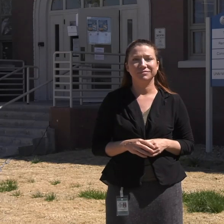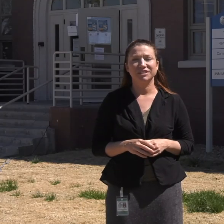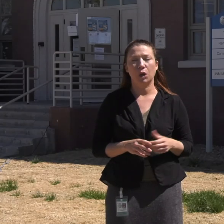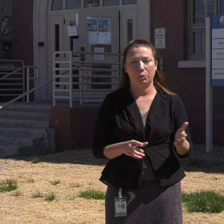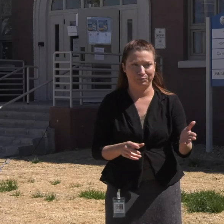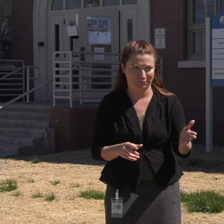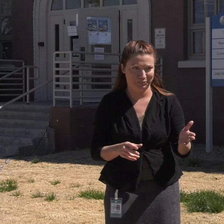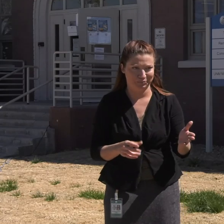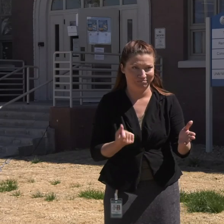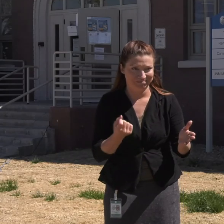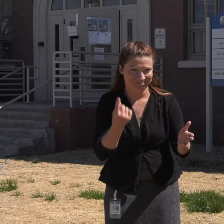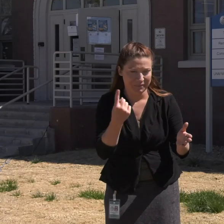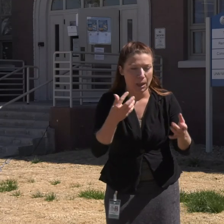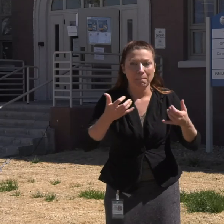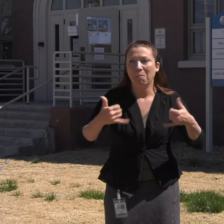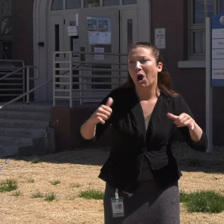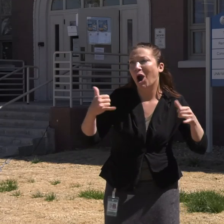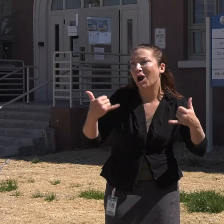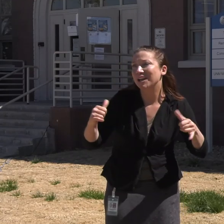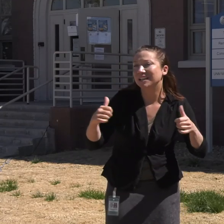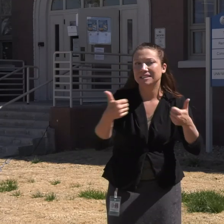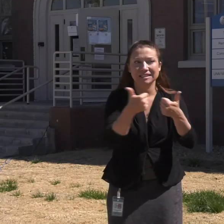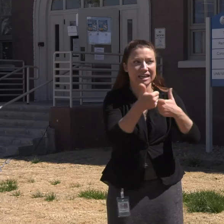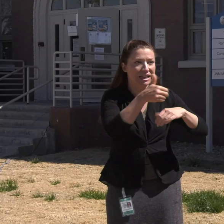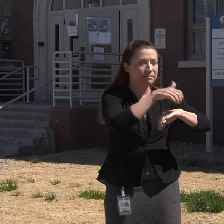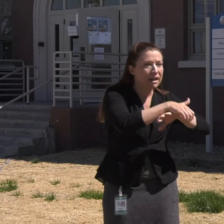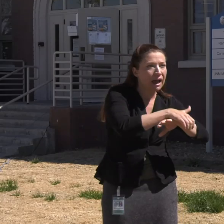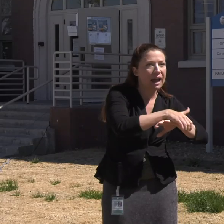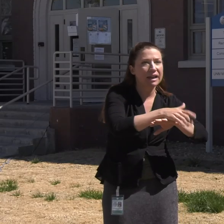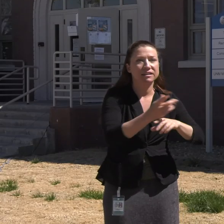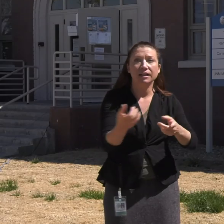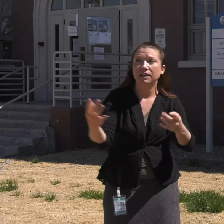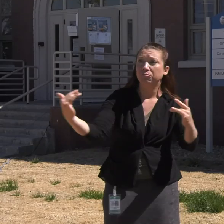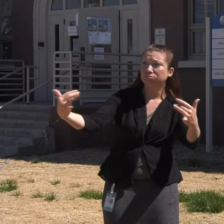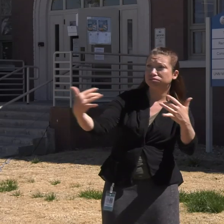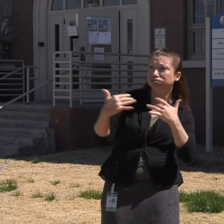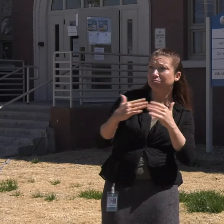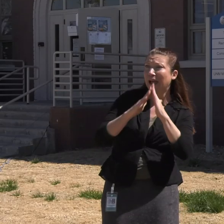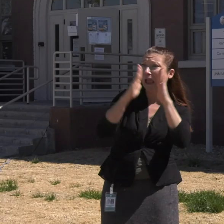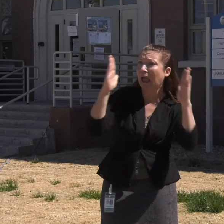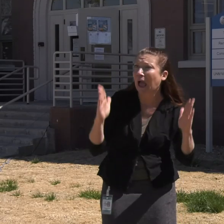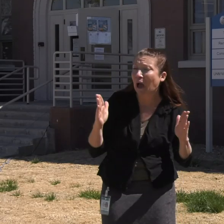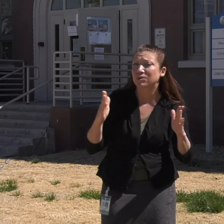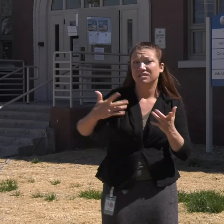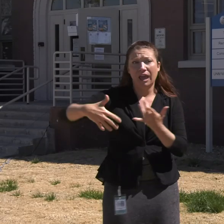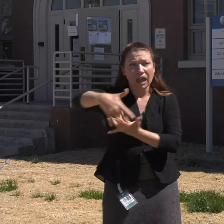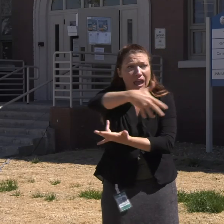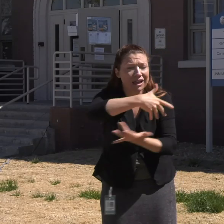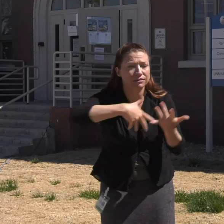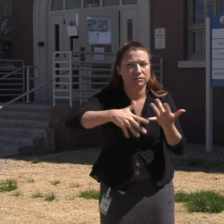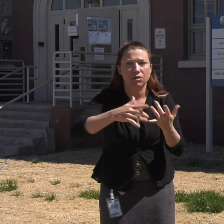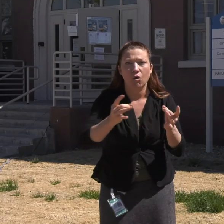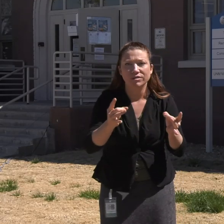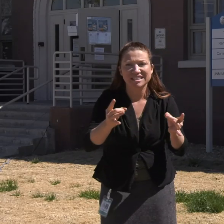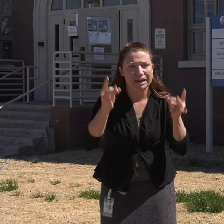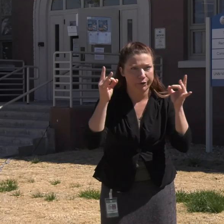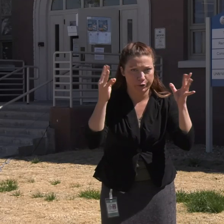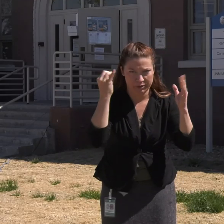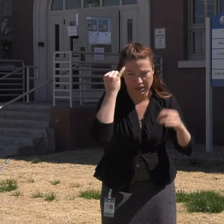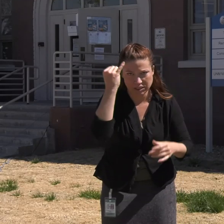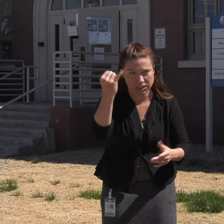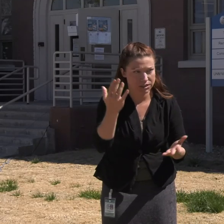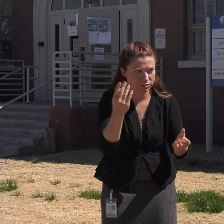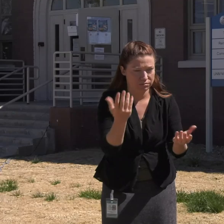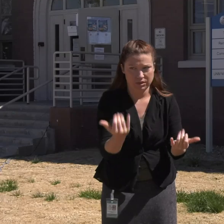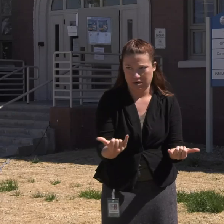parties, dinner parties, game night parties, all of those are terrible ideas right now. I just want to emphasize that I know